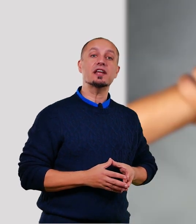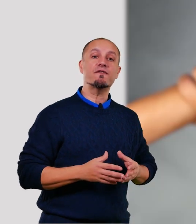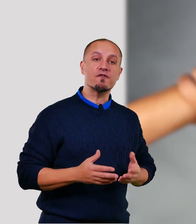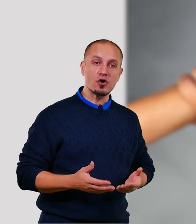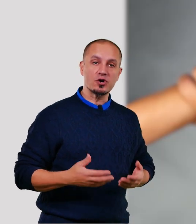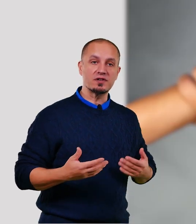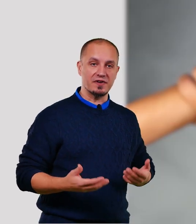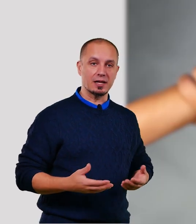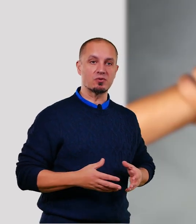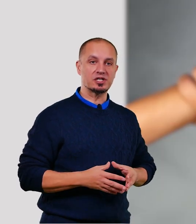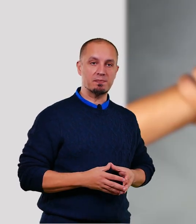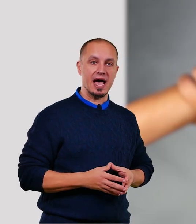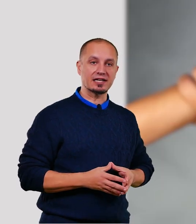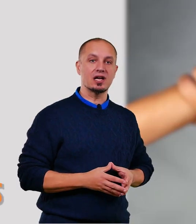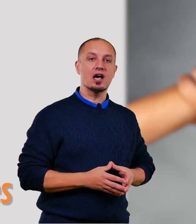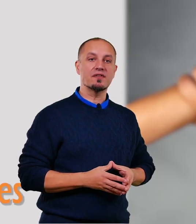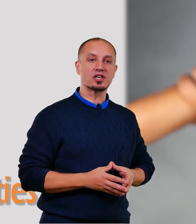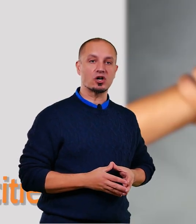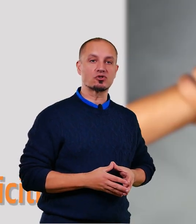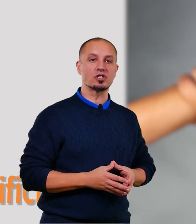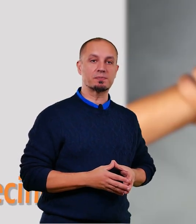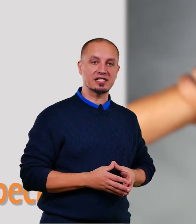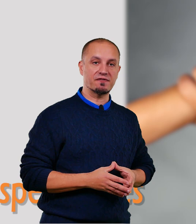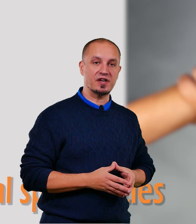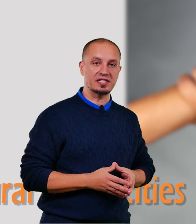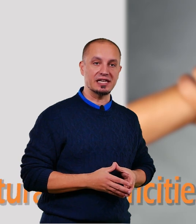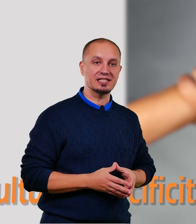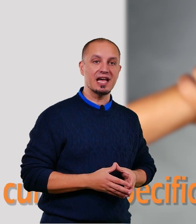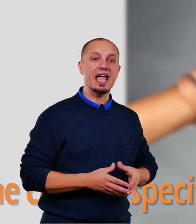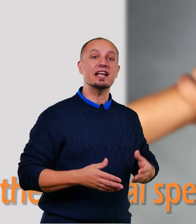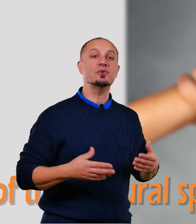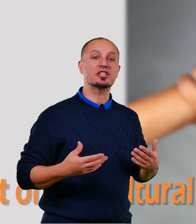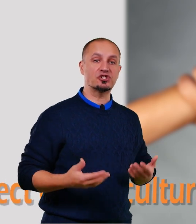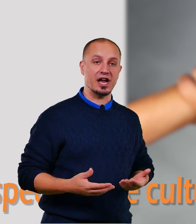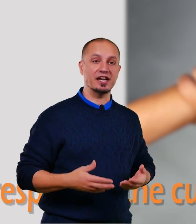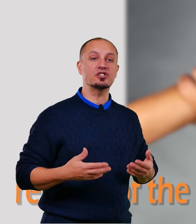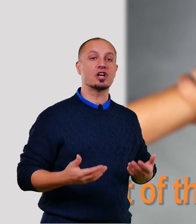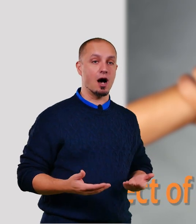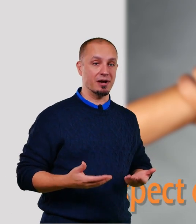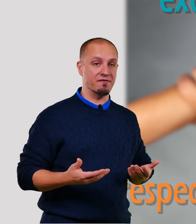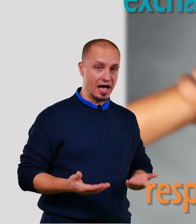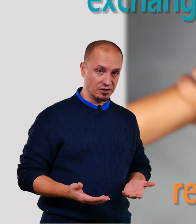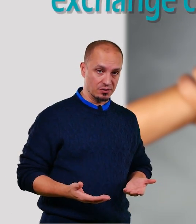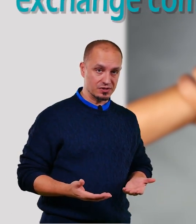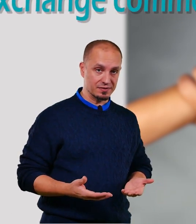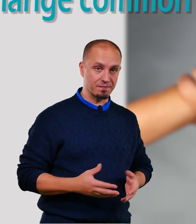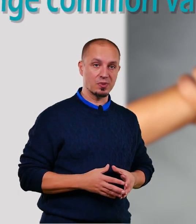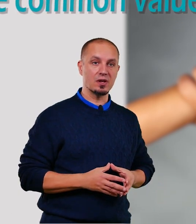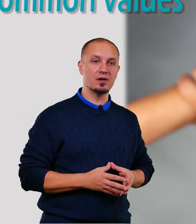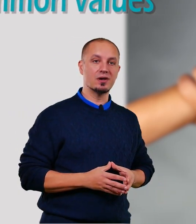they can further develop respect of the cultural specificities and to exchange common